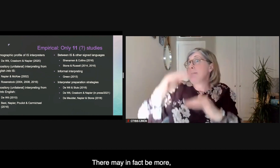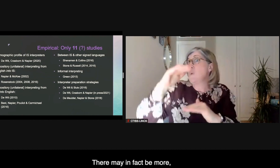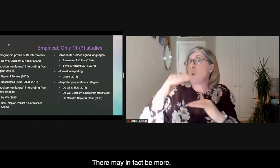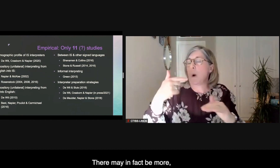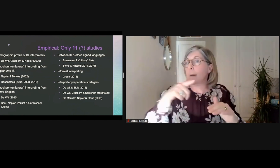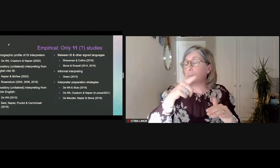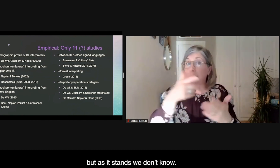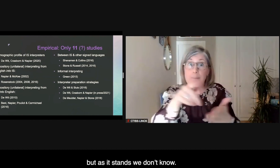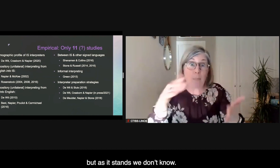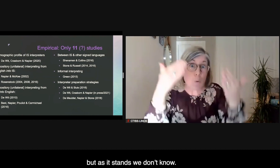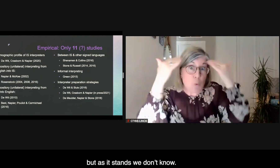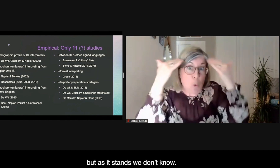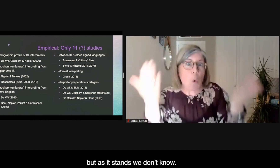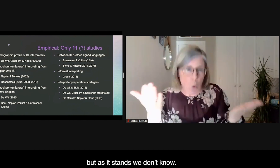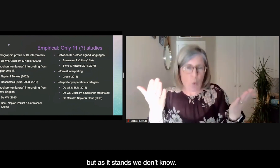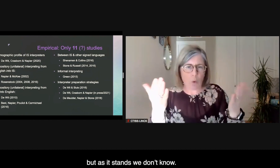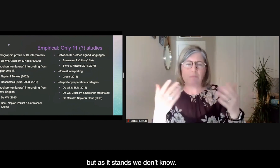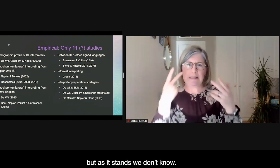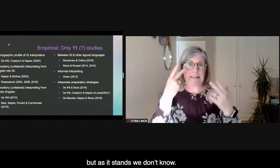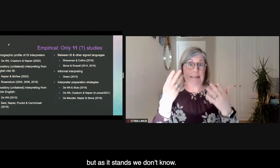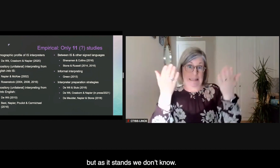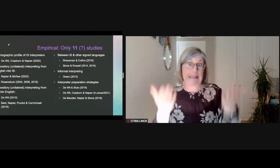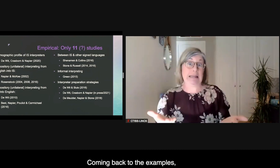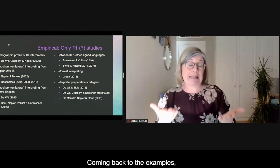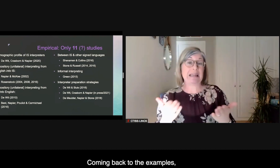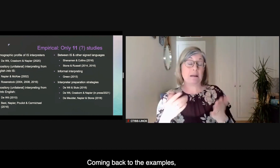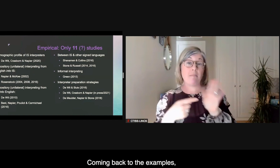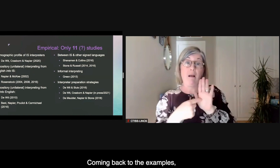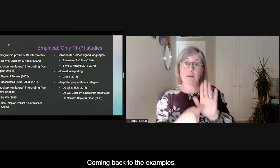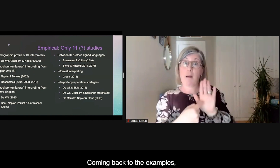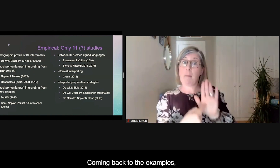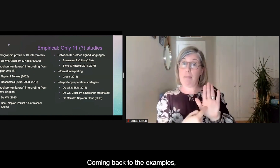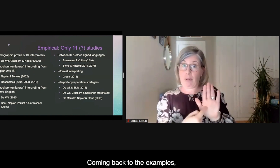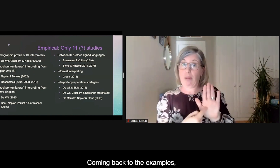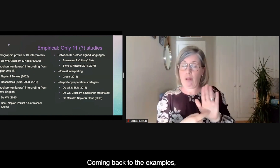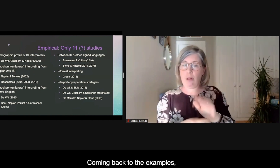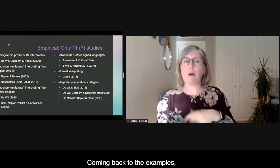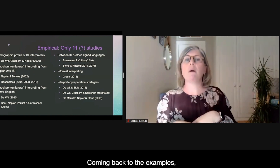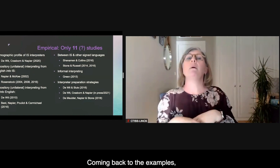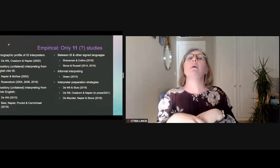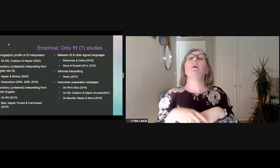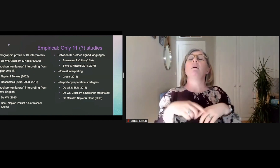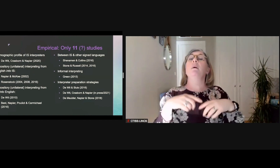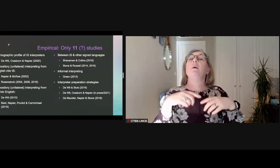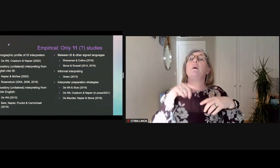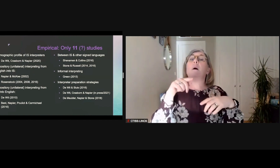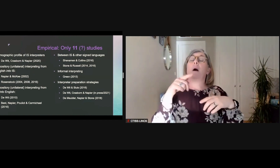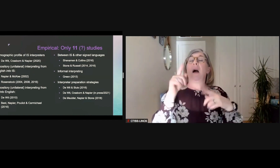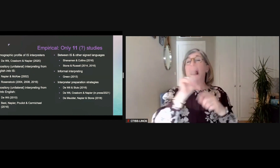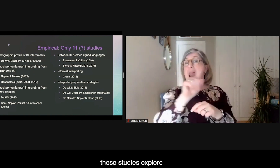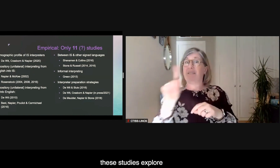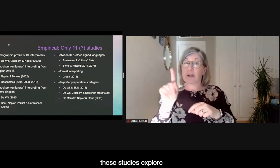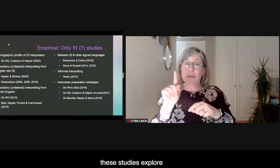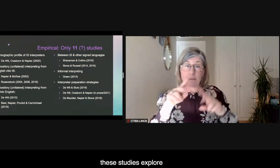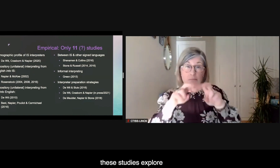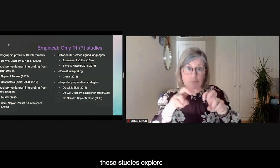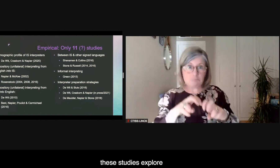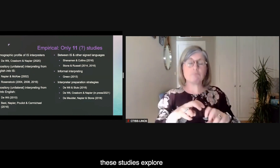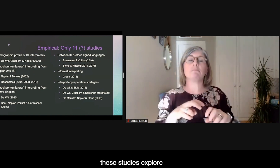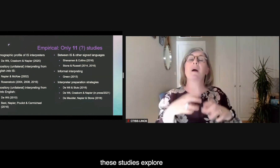There may be, in fact, more, but as it stands, we don't know. Coming back to the examples, these studies explore various avenues,